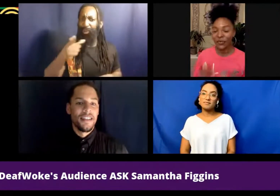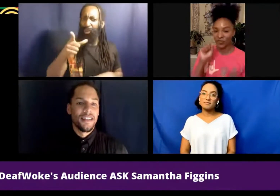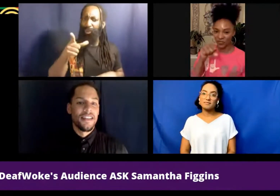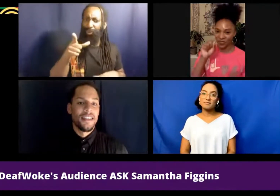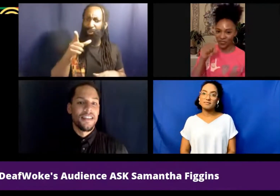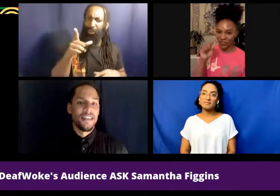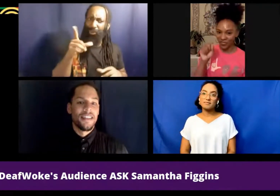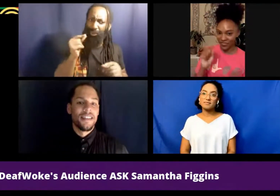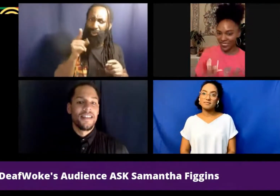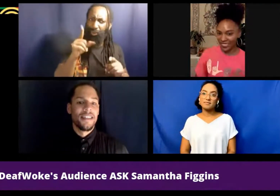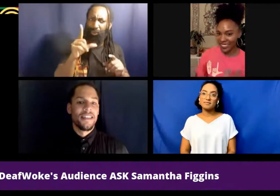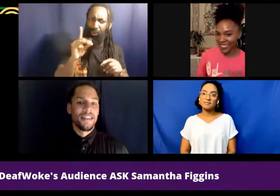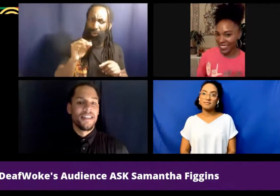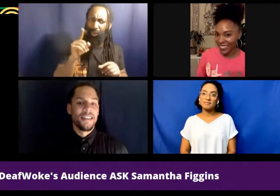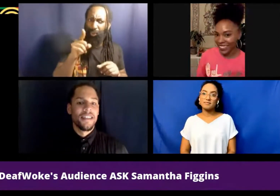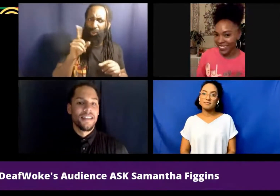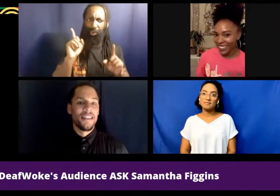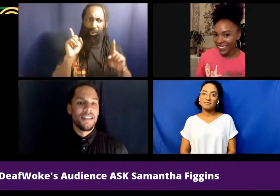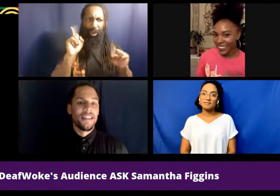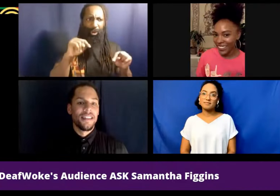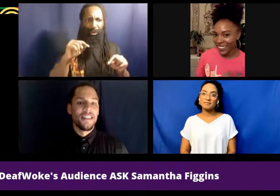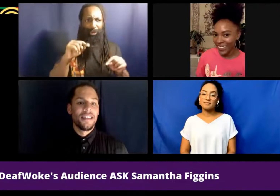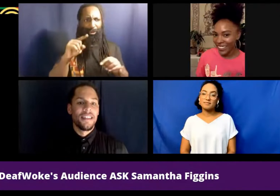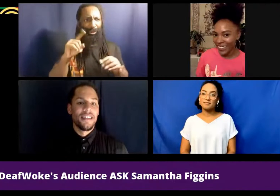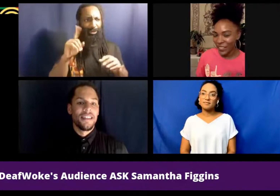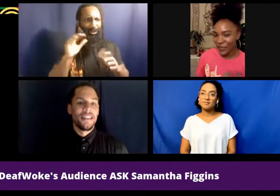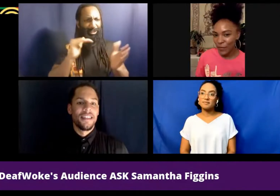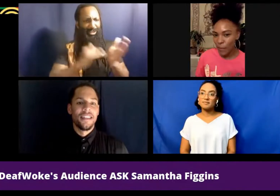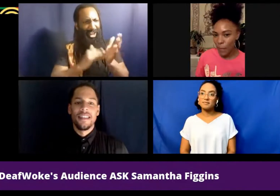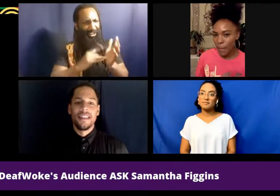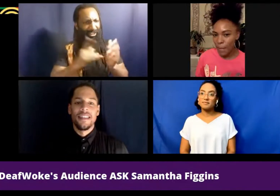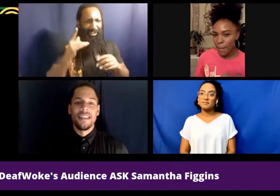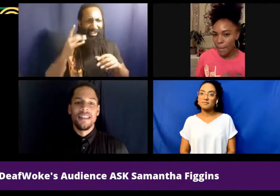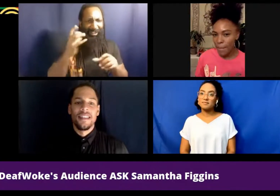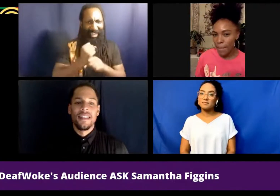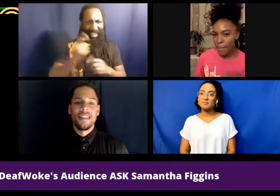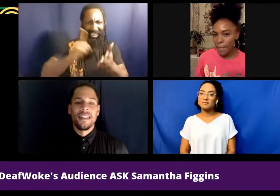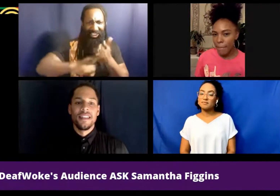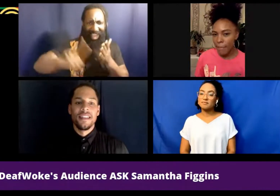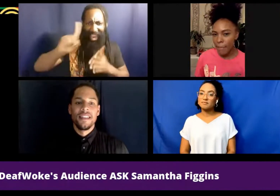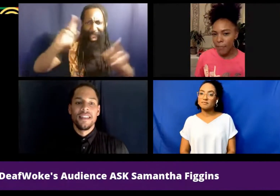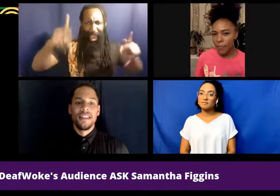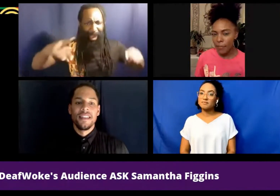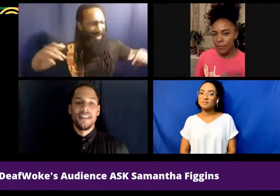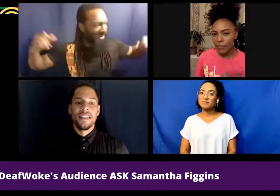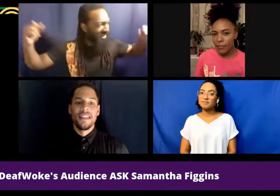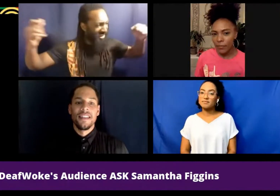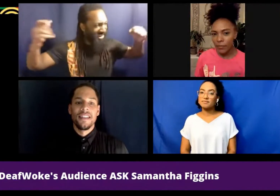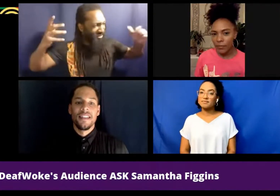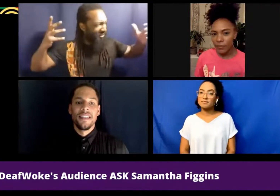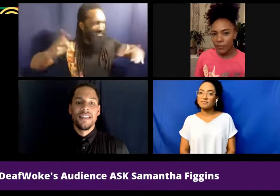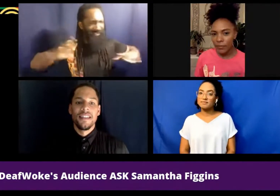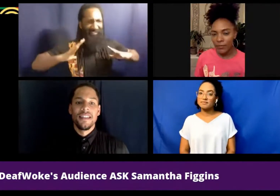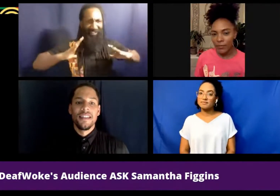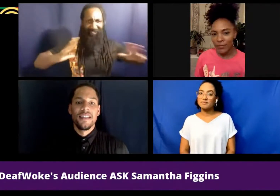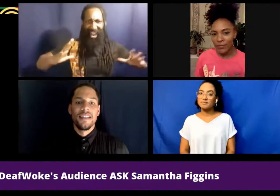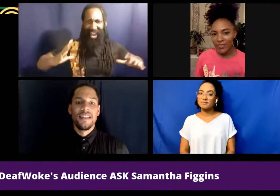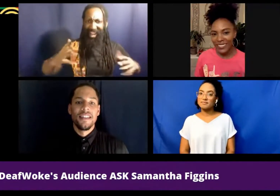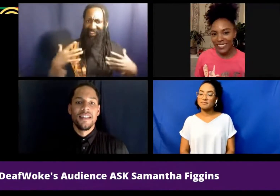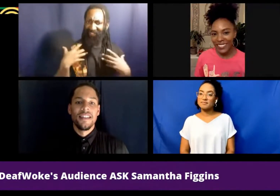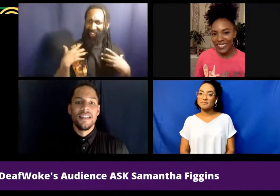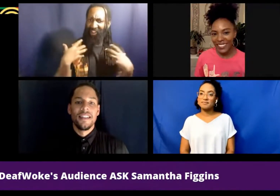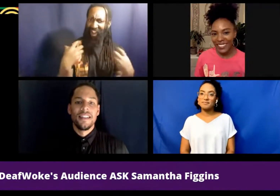healthy. We do go to the doctor, get a checkup, you know, you